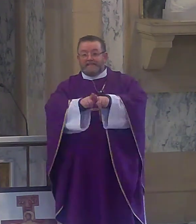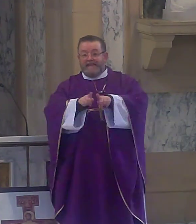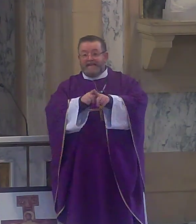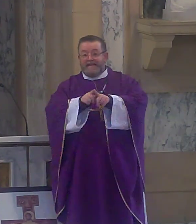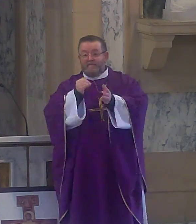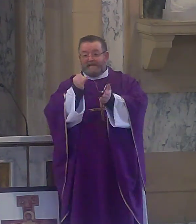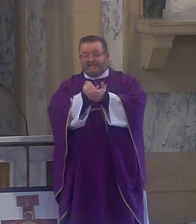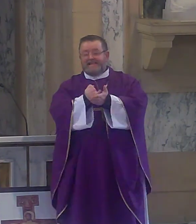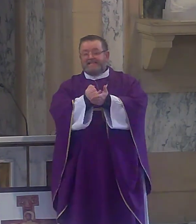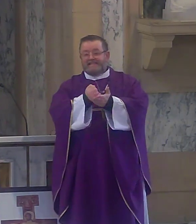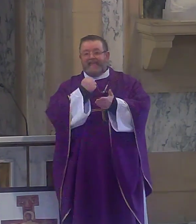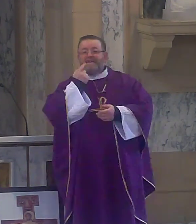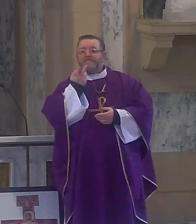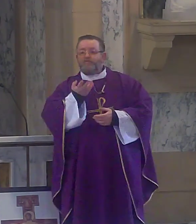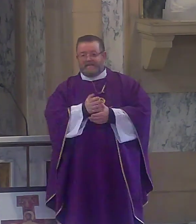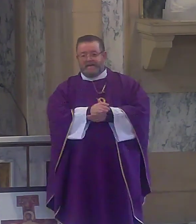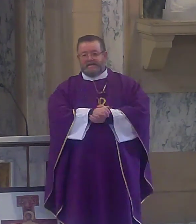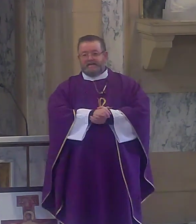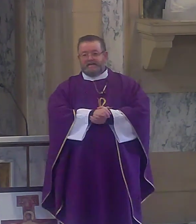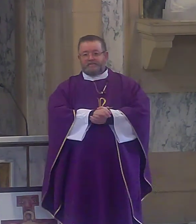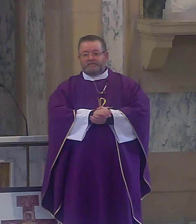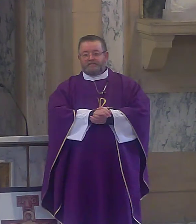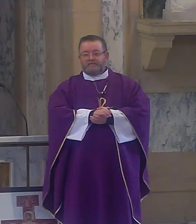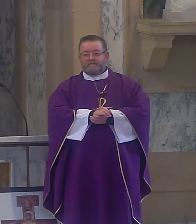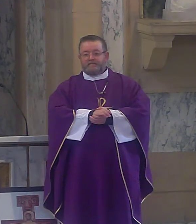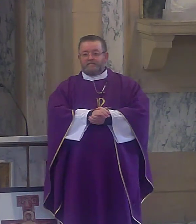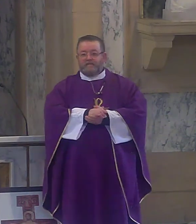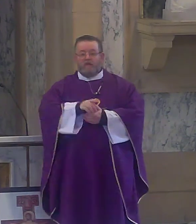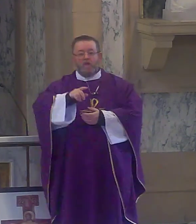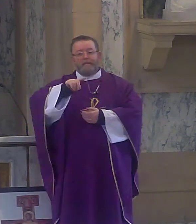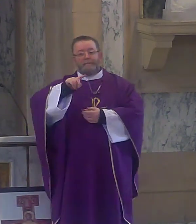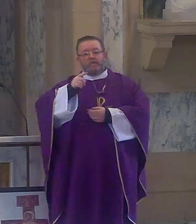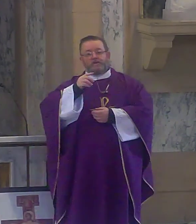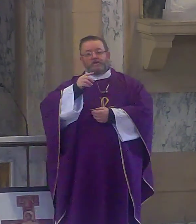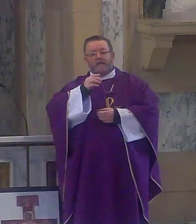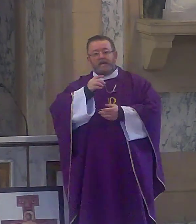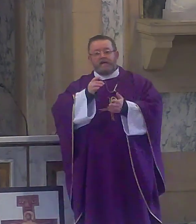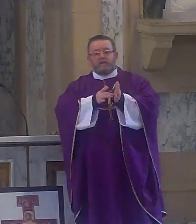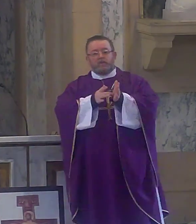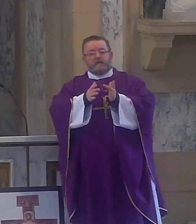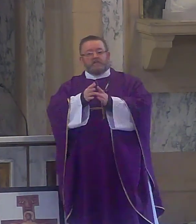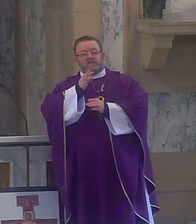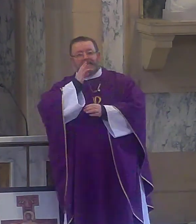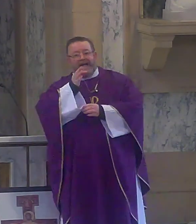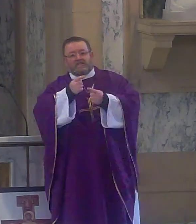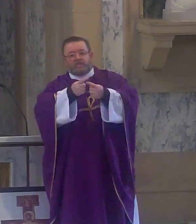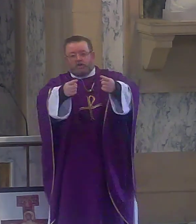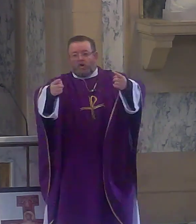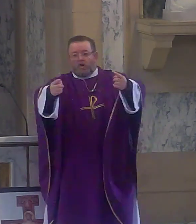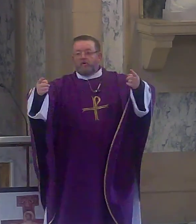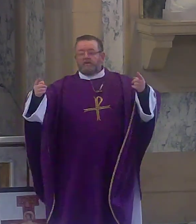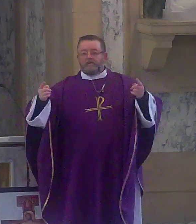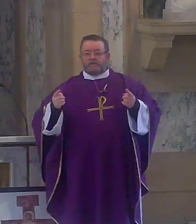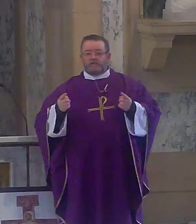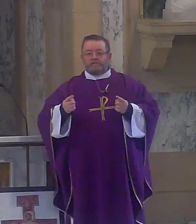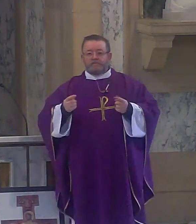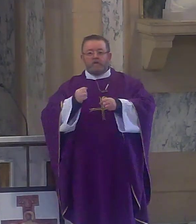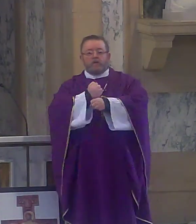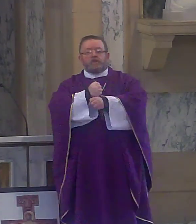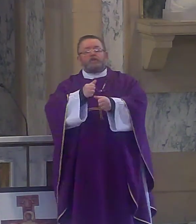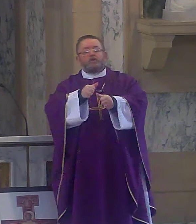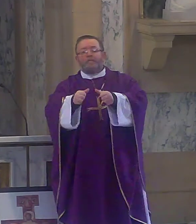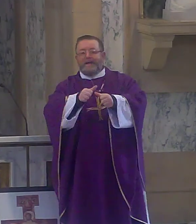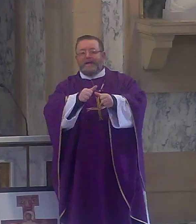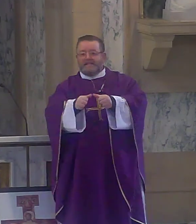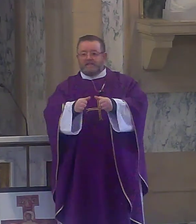the same trend every day but jesus asks all of us